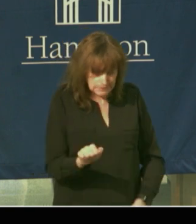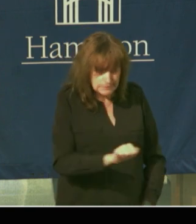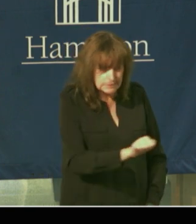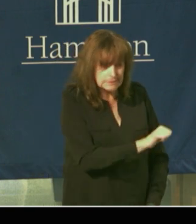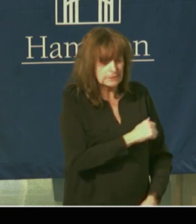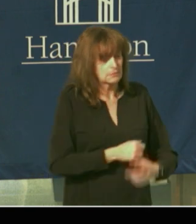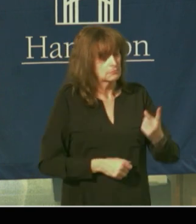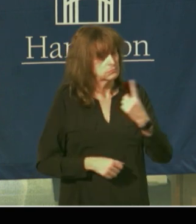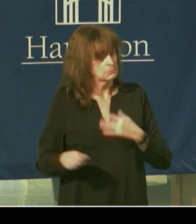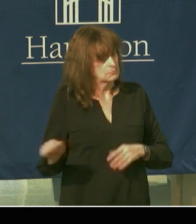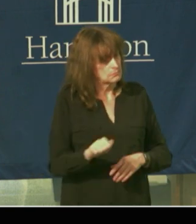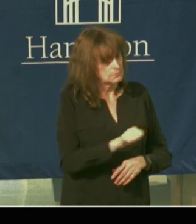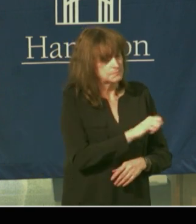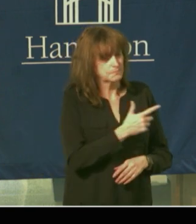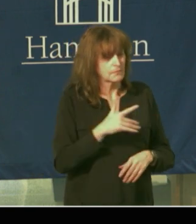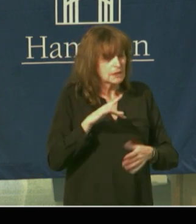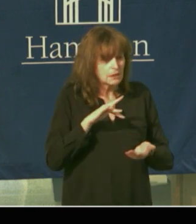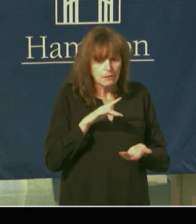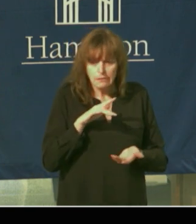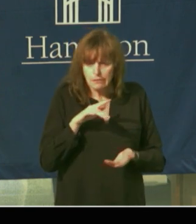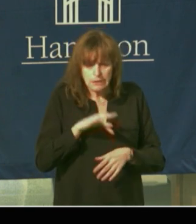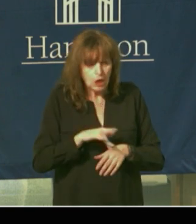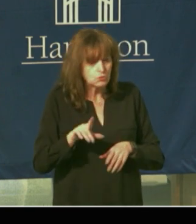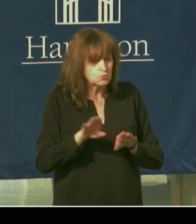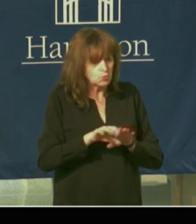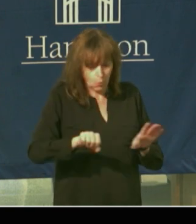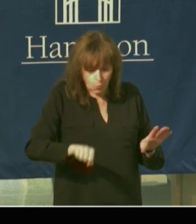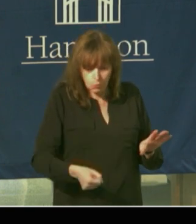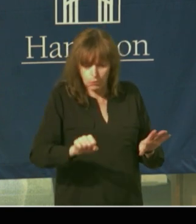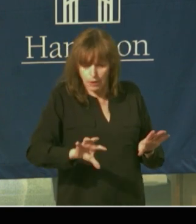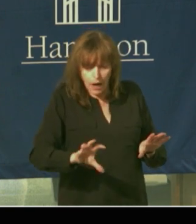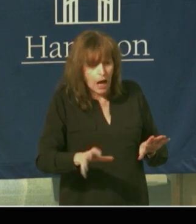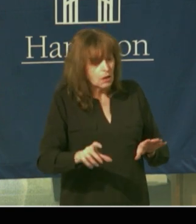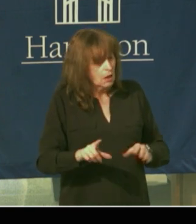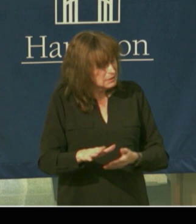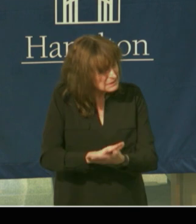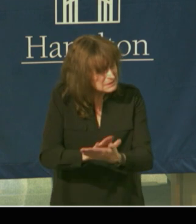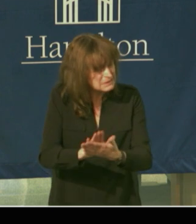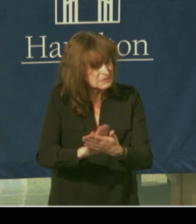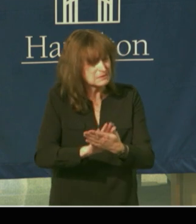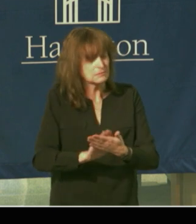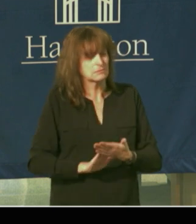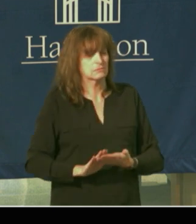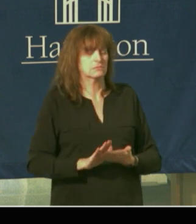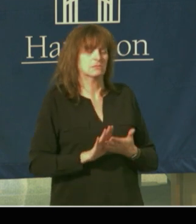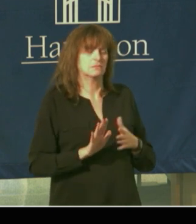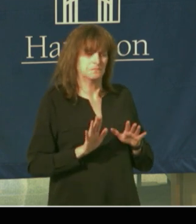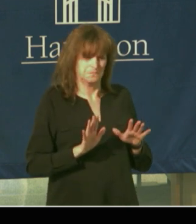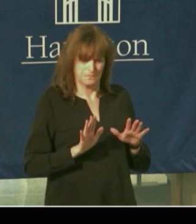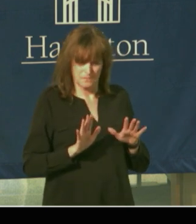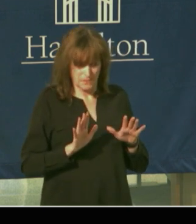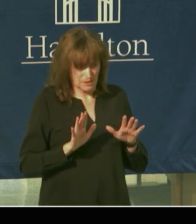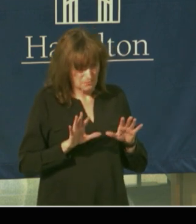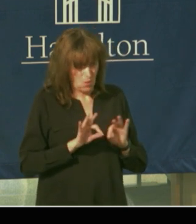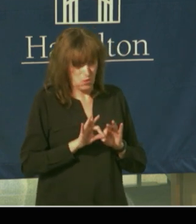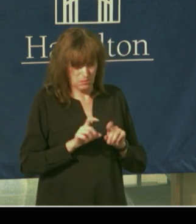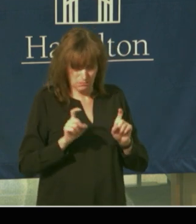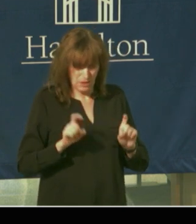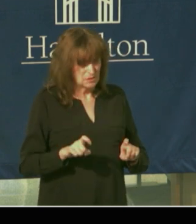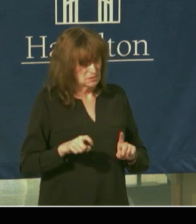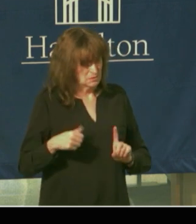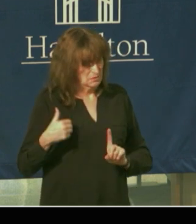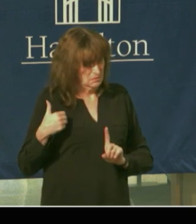are touching, but quite frankly, all of that would be good things to do, any time to decrease the risk that people